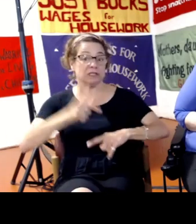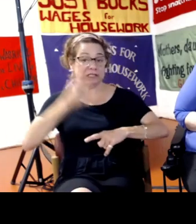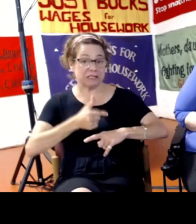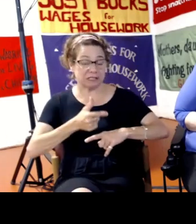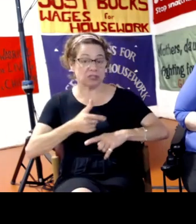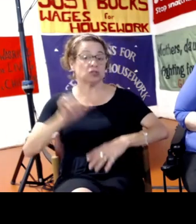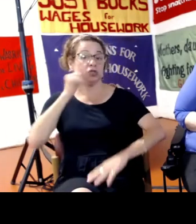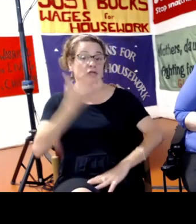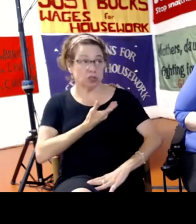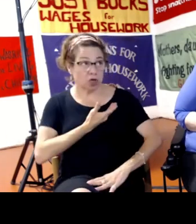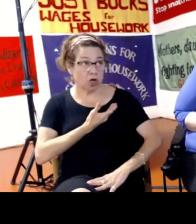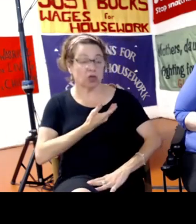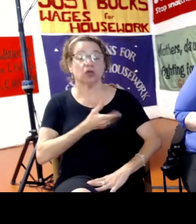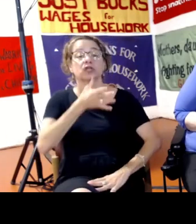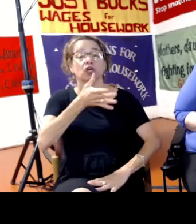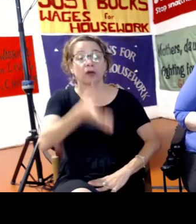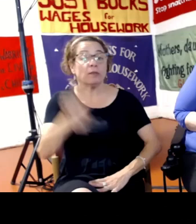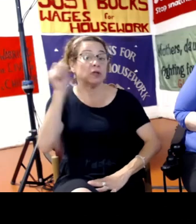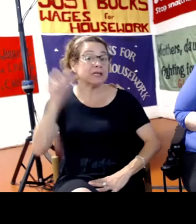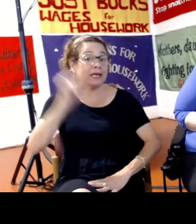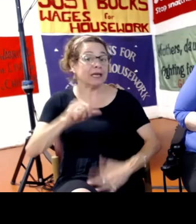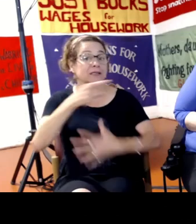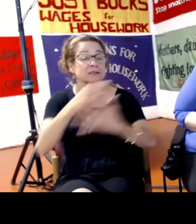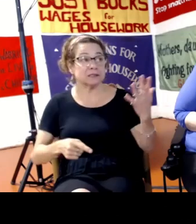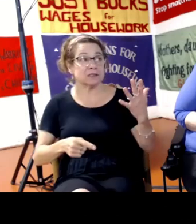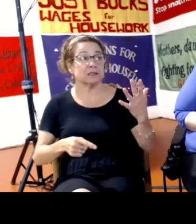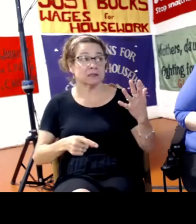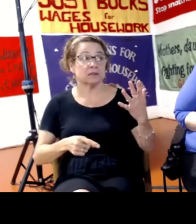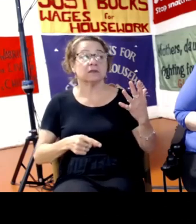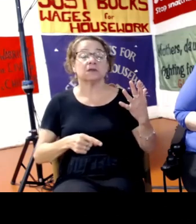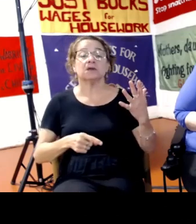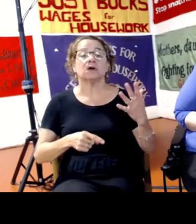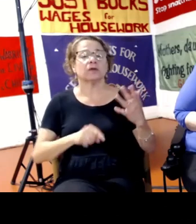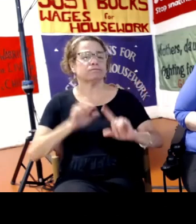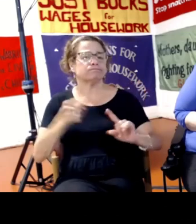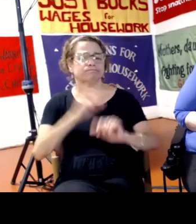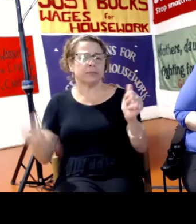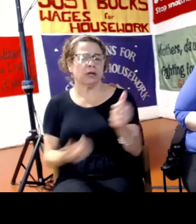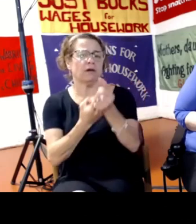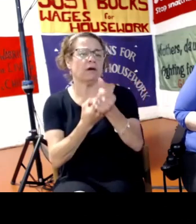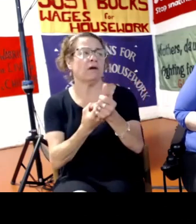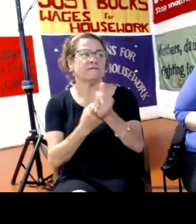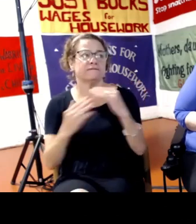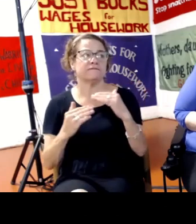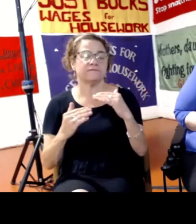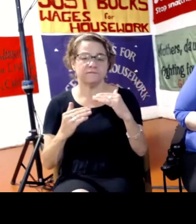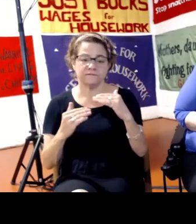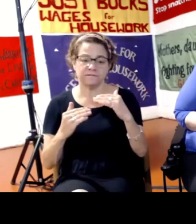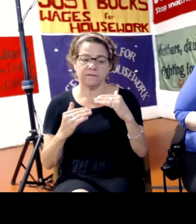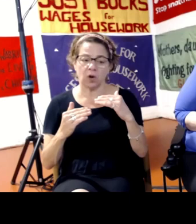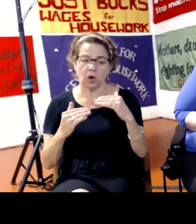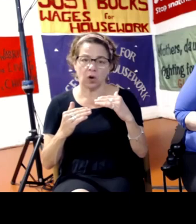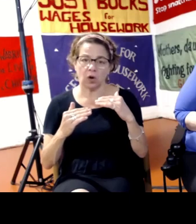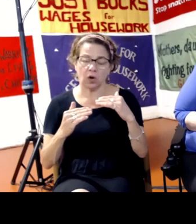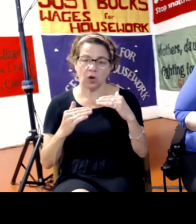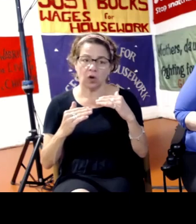daughters, grannies, and aunties, who are the driving force of justice campaigns, whether or not